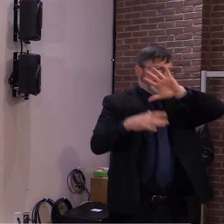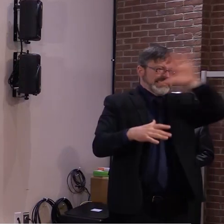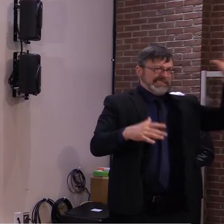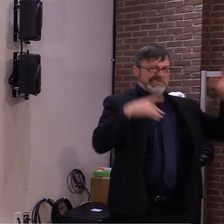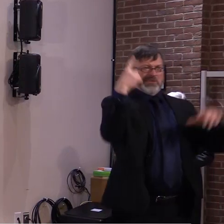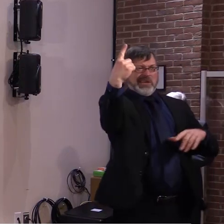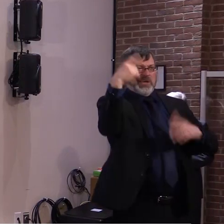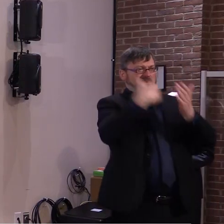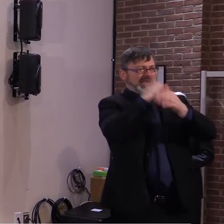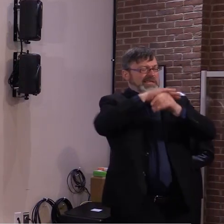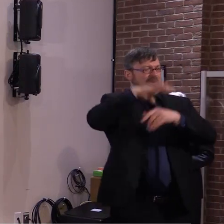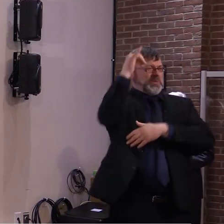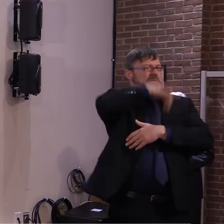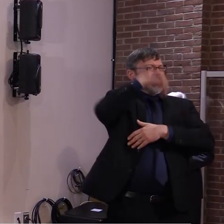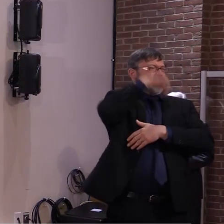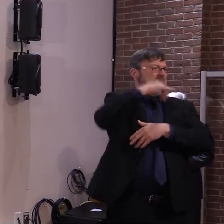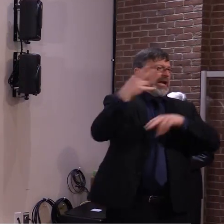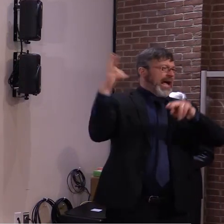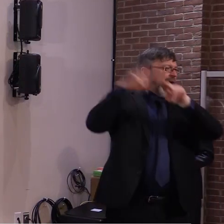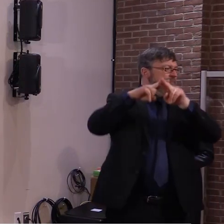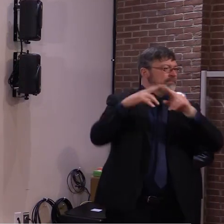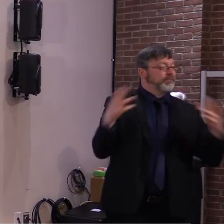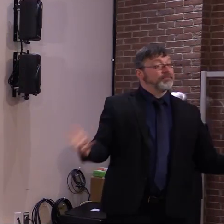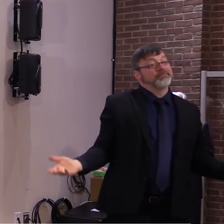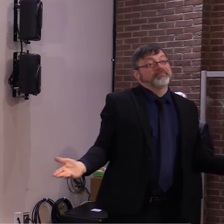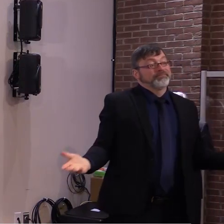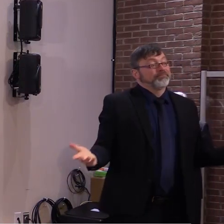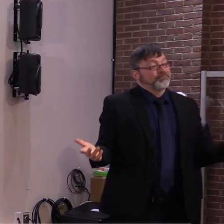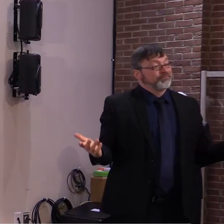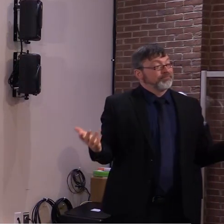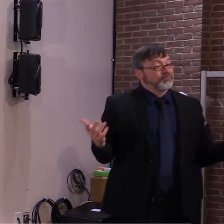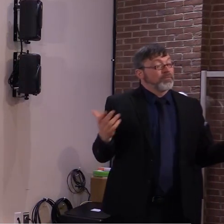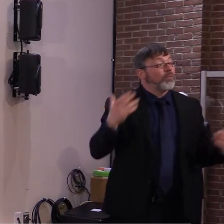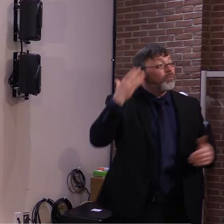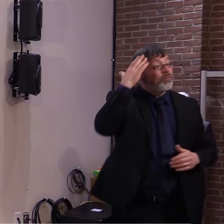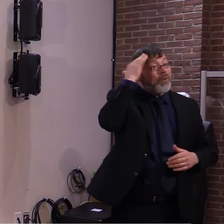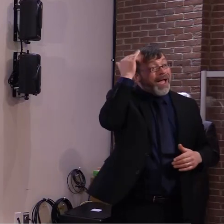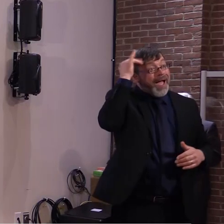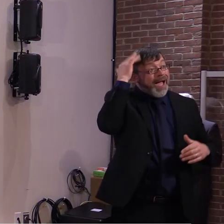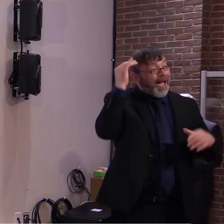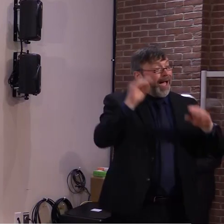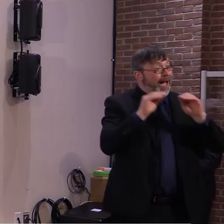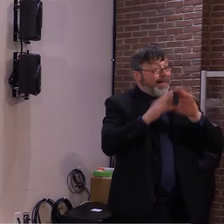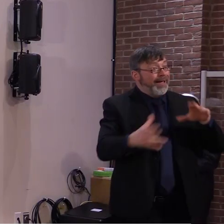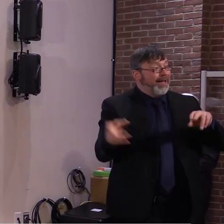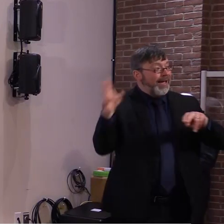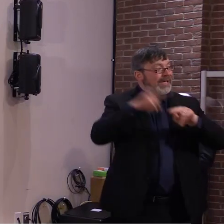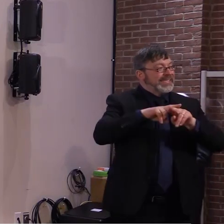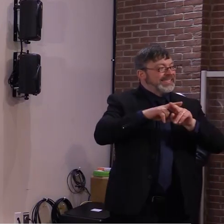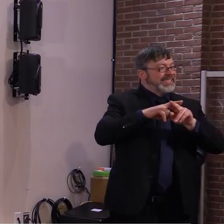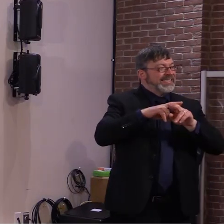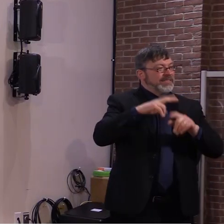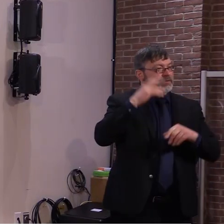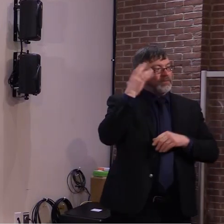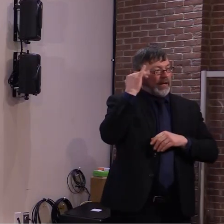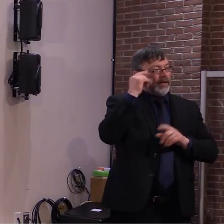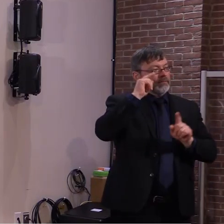easily is certainly due to the variants, which have been detected in residents of five Vermont counties now.